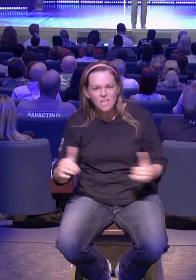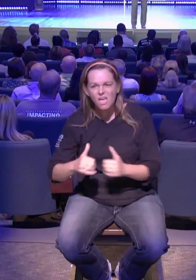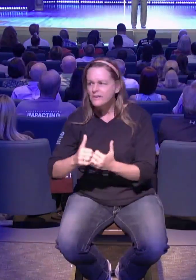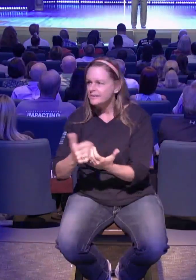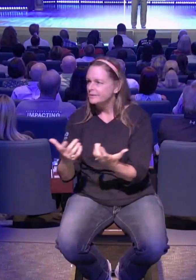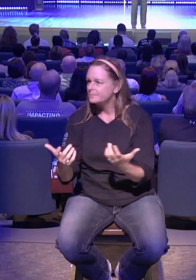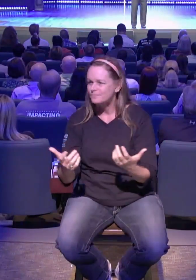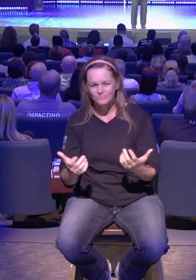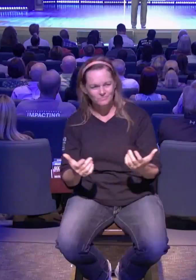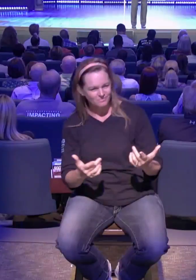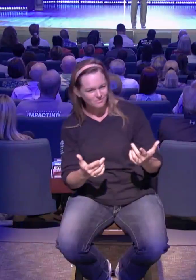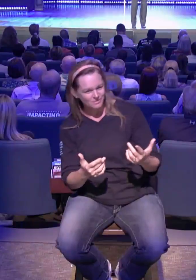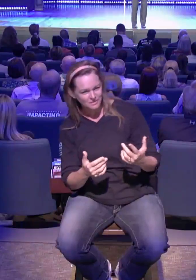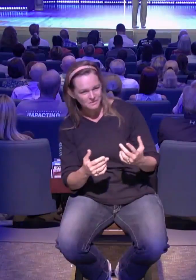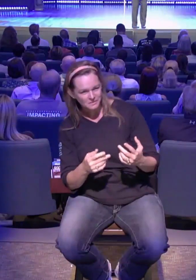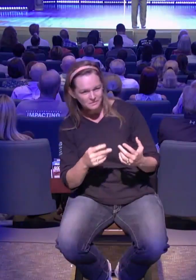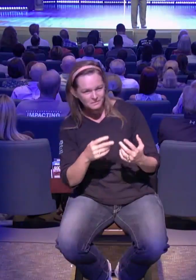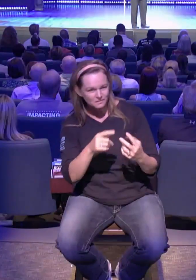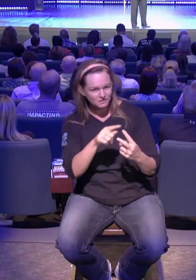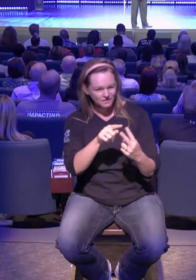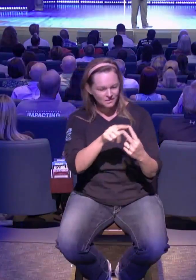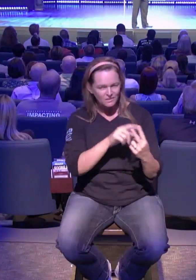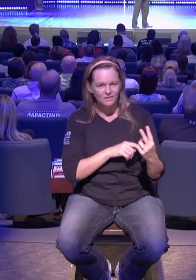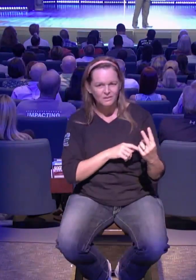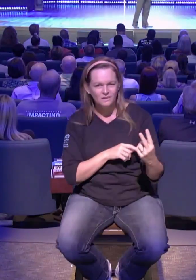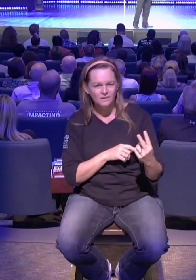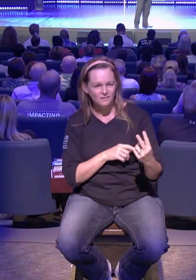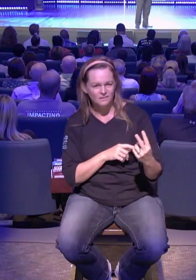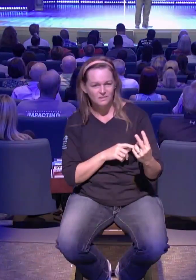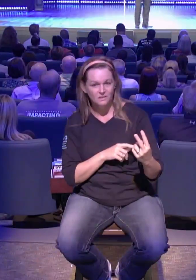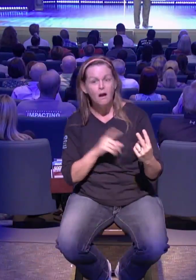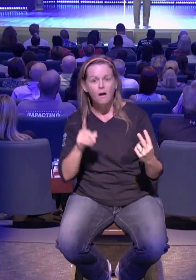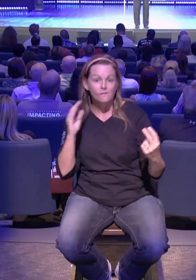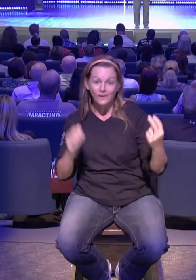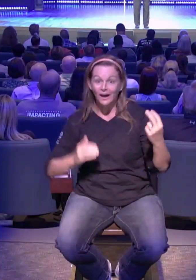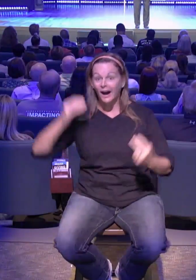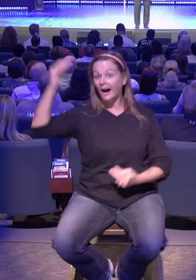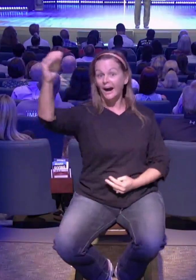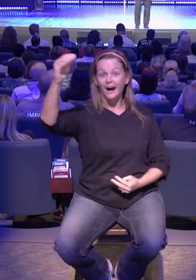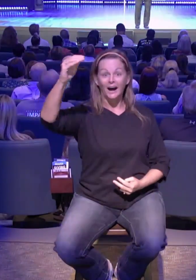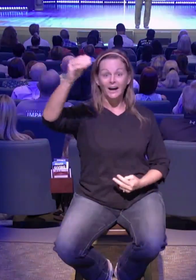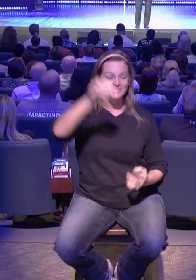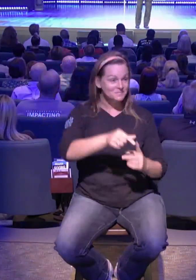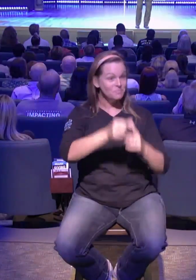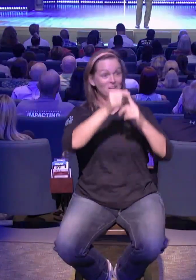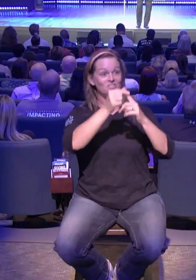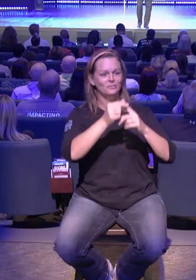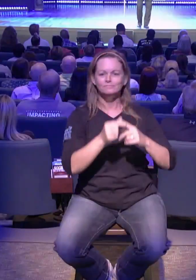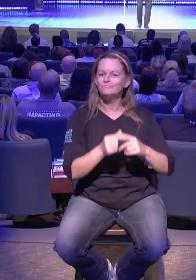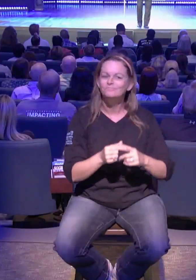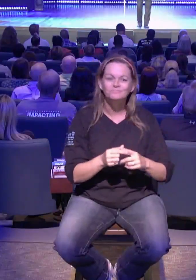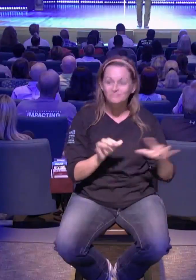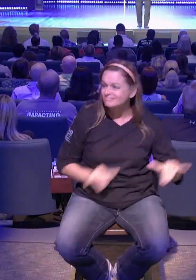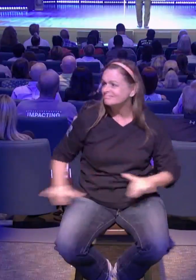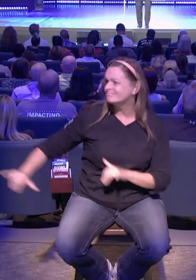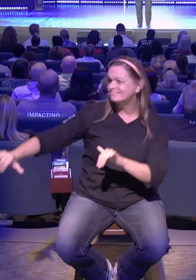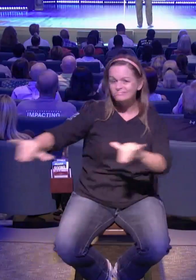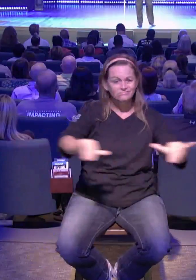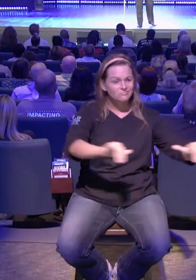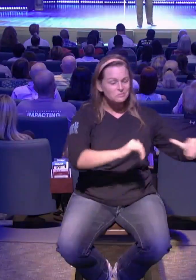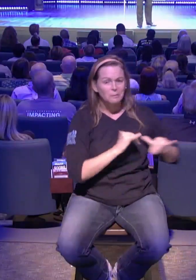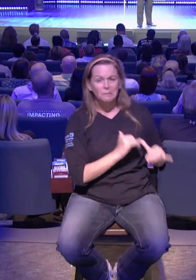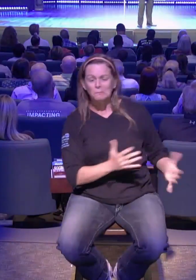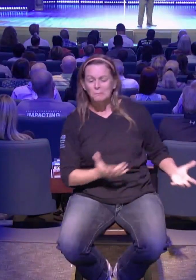ordinary, uneducated, unschooled men, but wow, we can